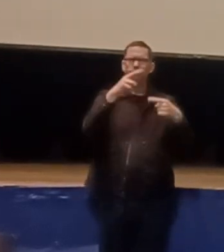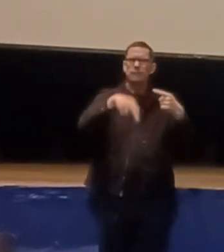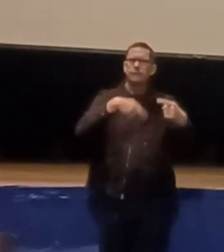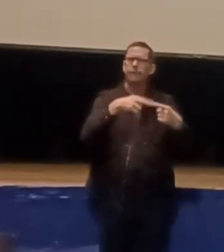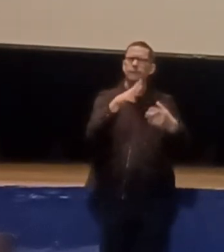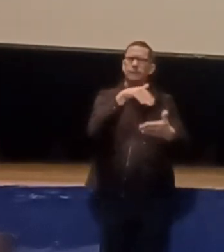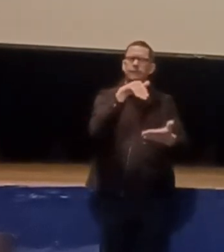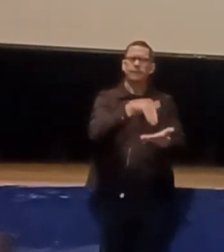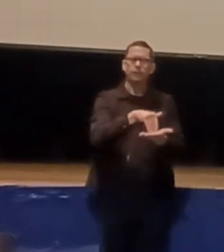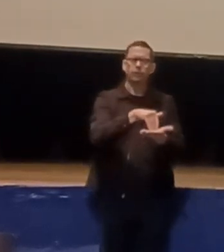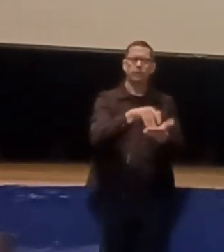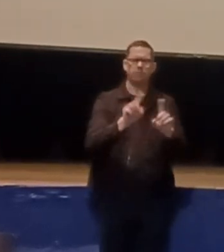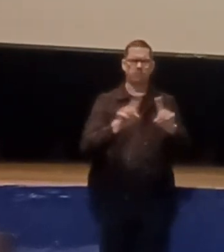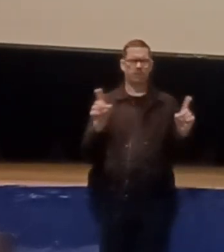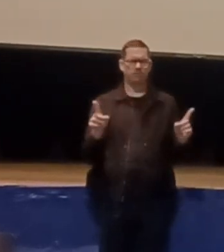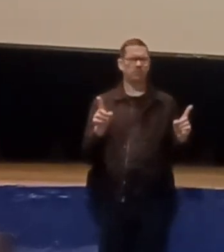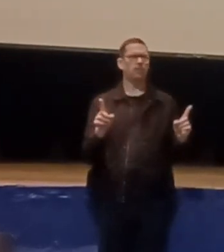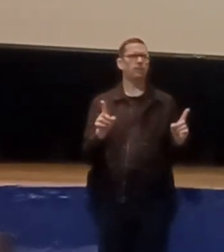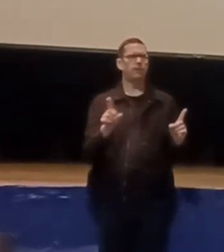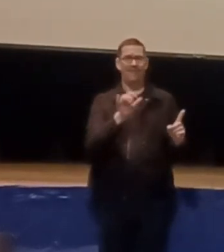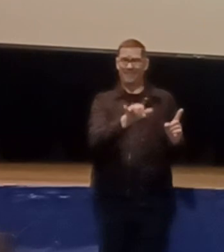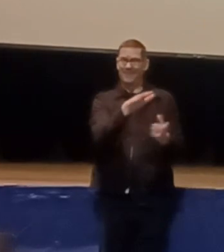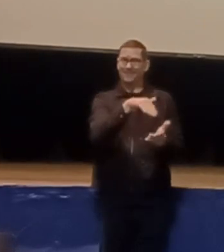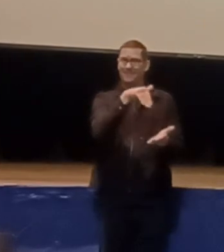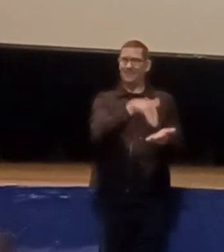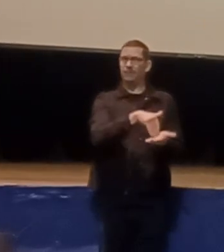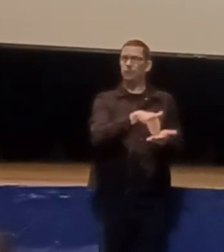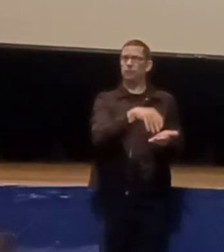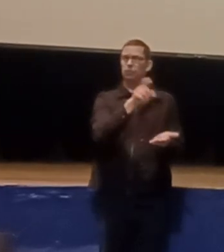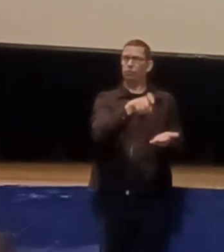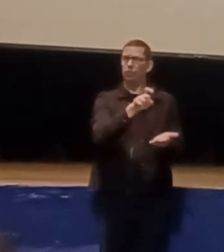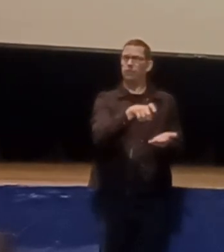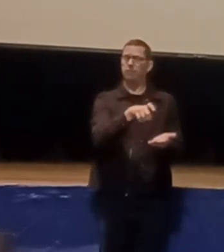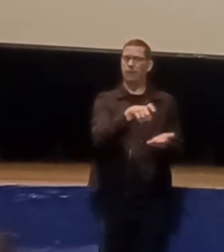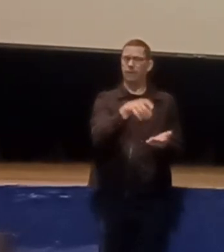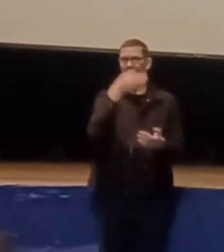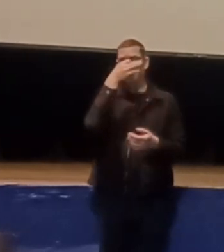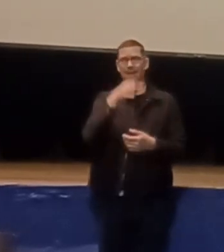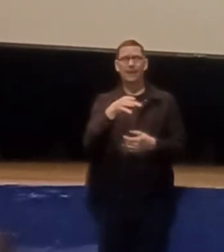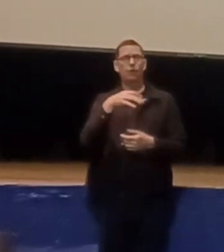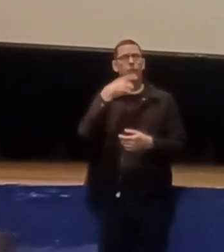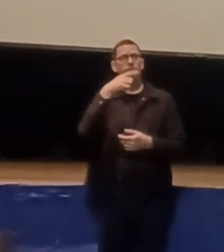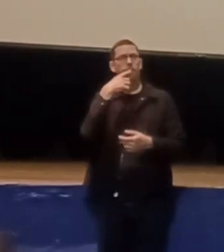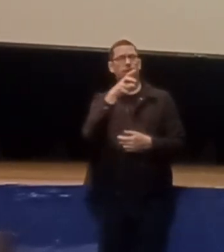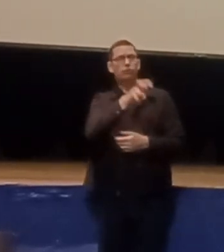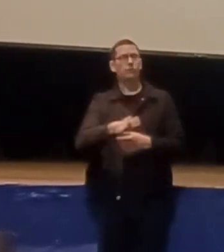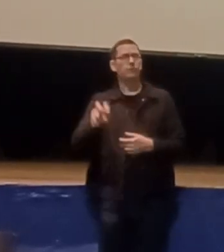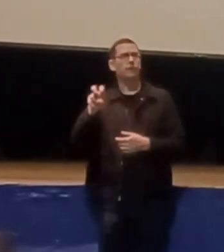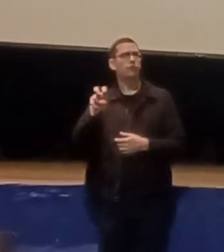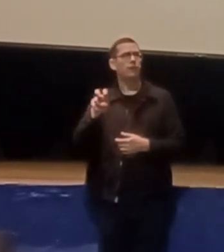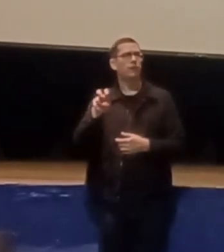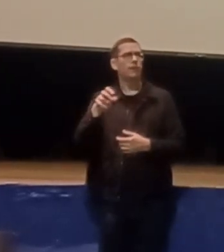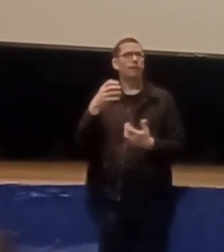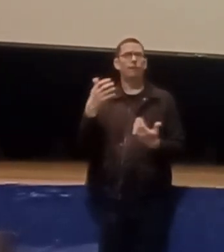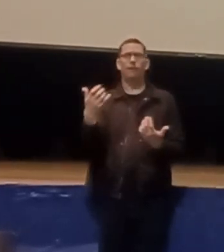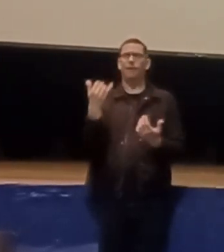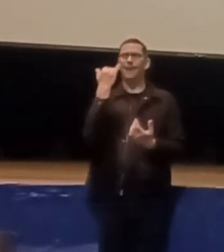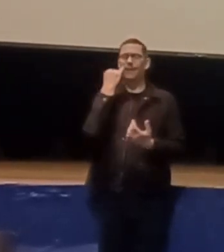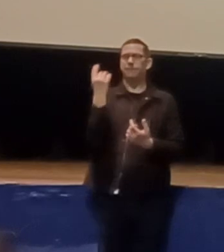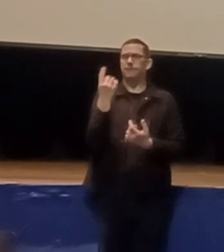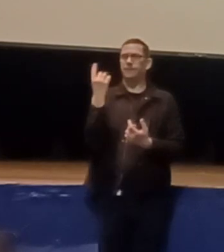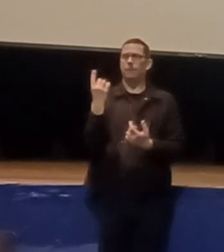that center was also supposed to be positioned near public transportation. If somebody is coming on a